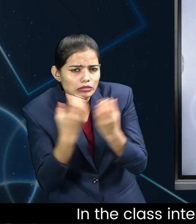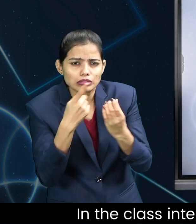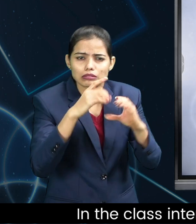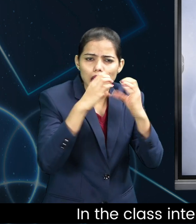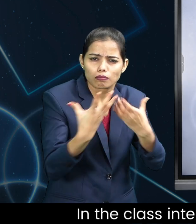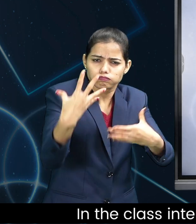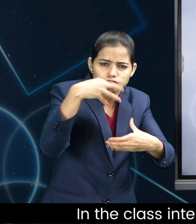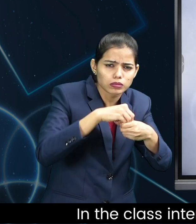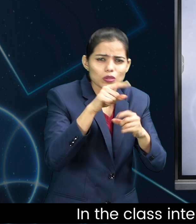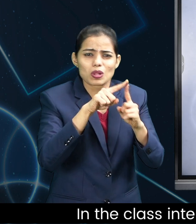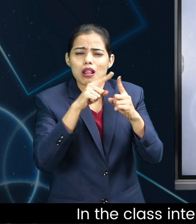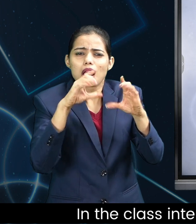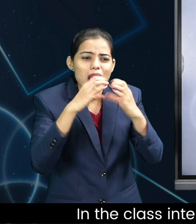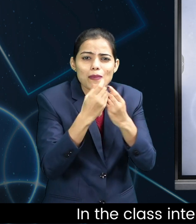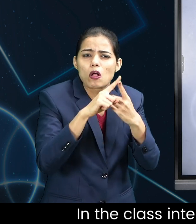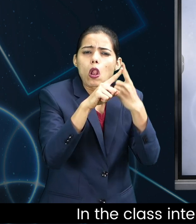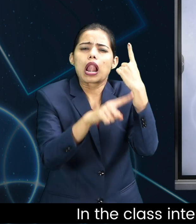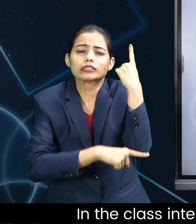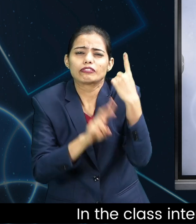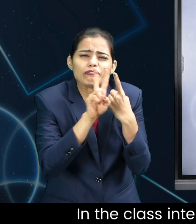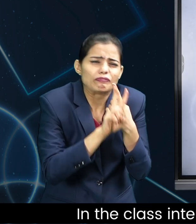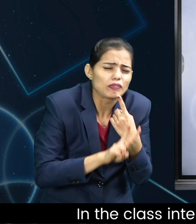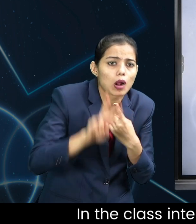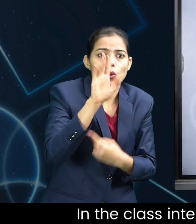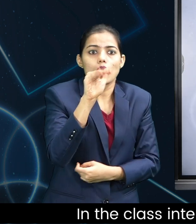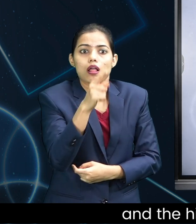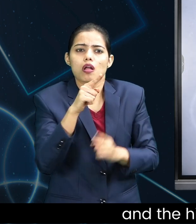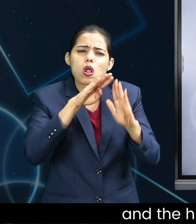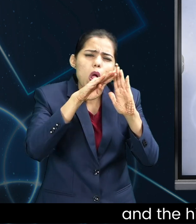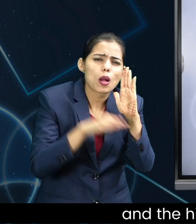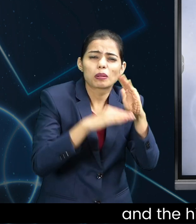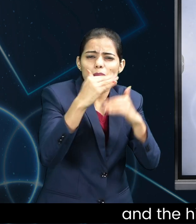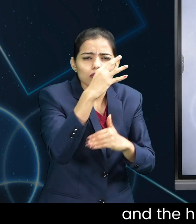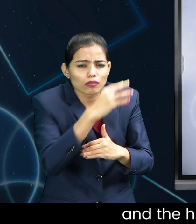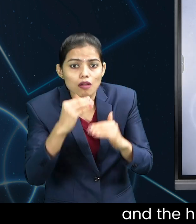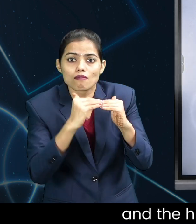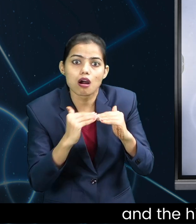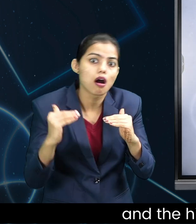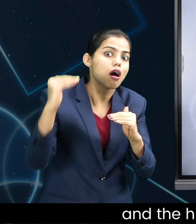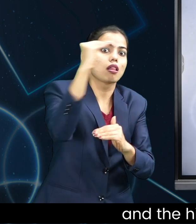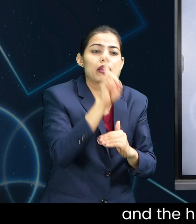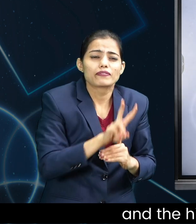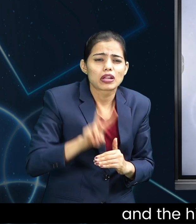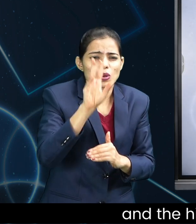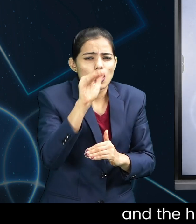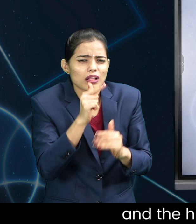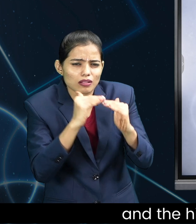In the class interval, the least value is called the lower limit and the highest value is called the upper limit.